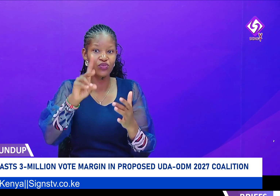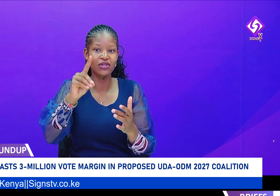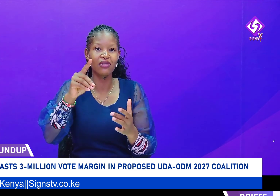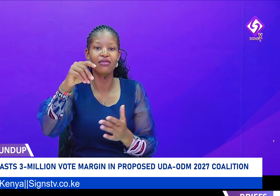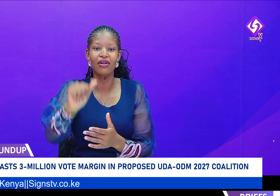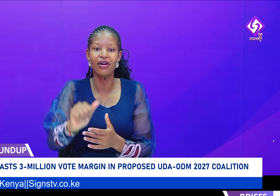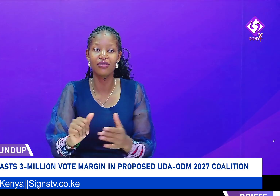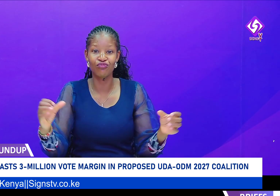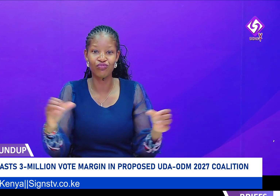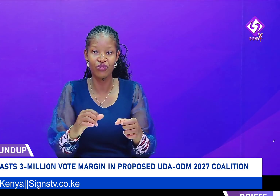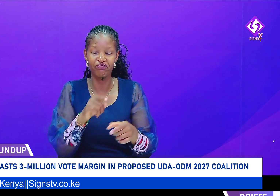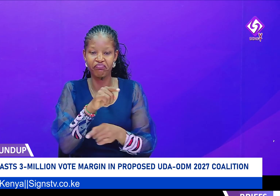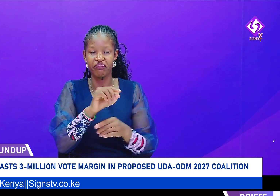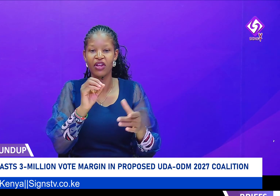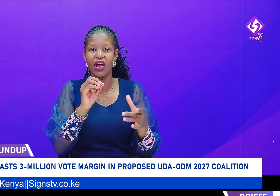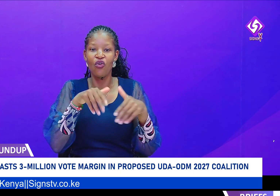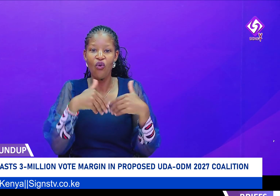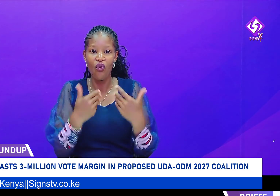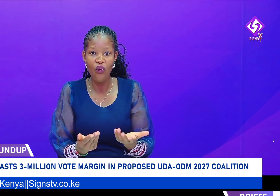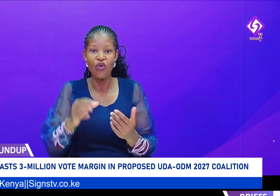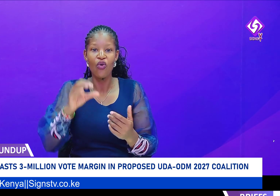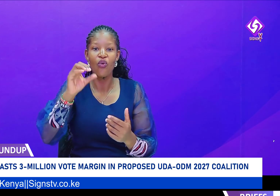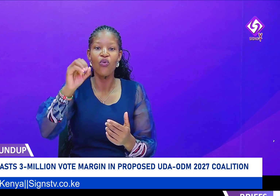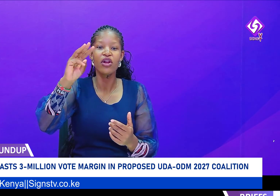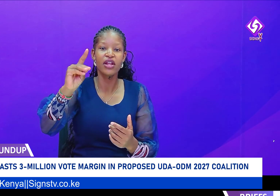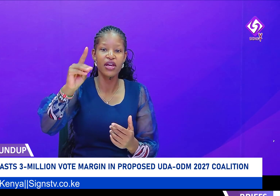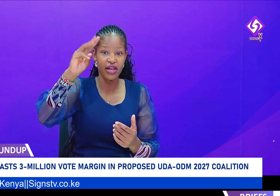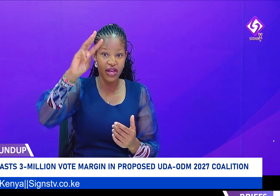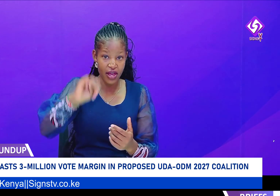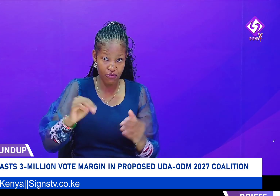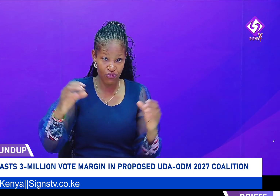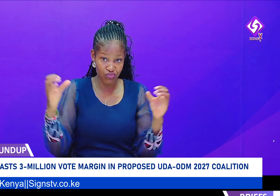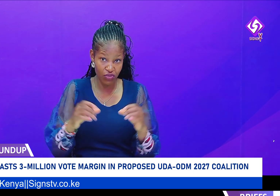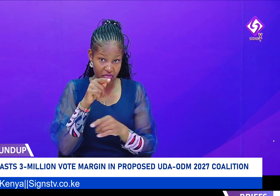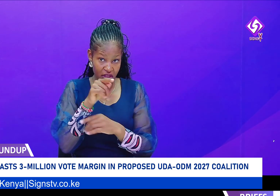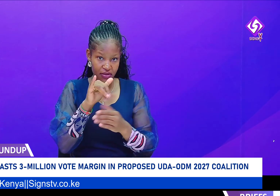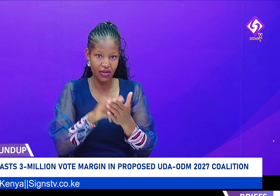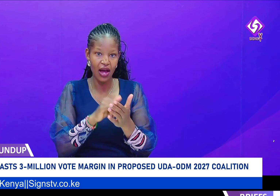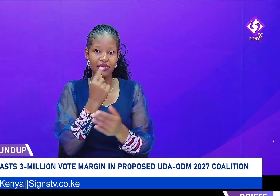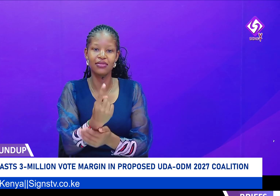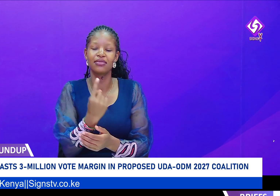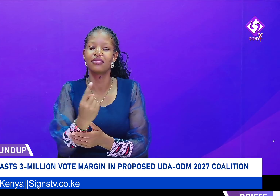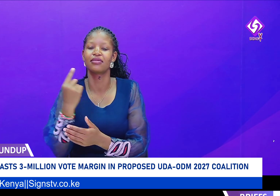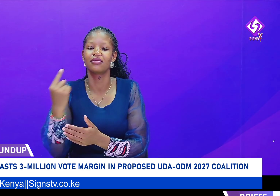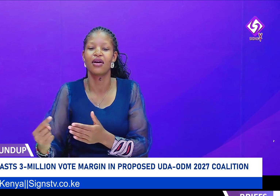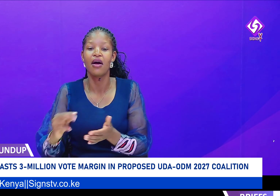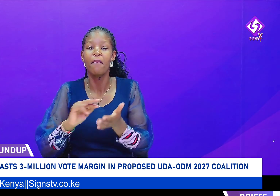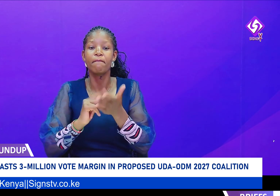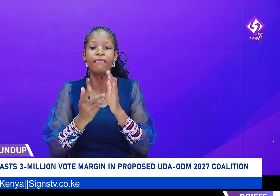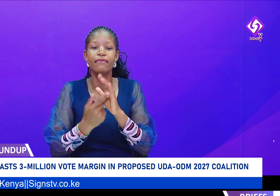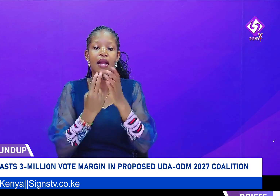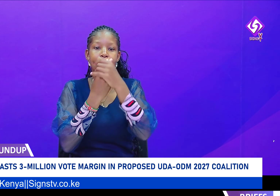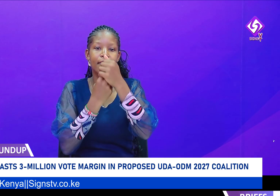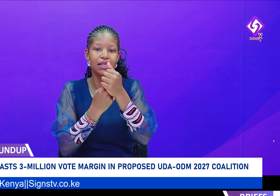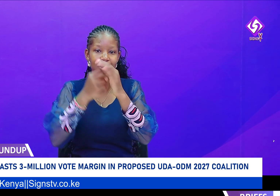potential 2027 alliance between the United Democratic Alliance, UDA, and the Orange Democratic